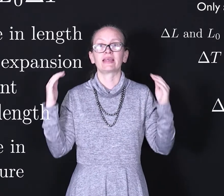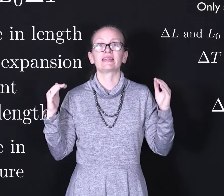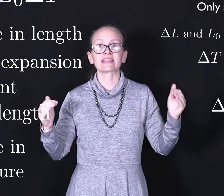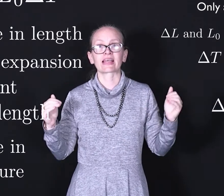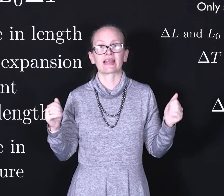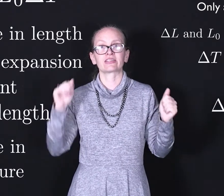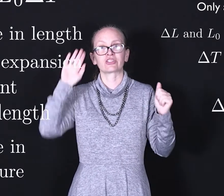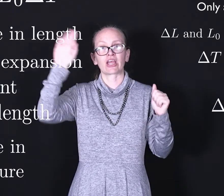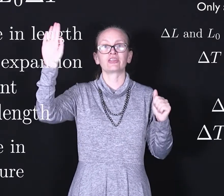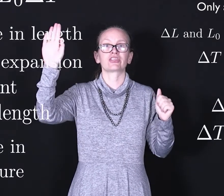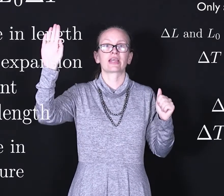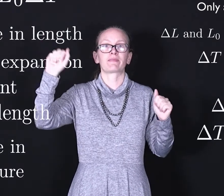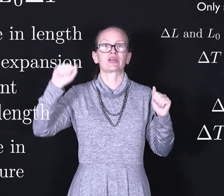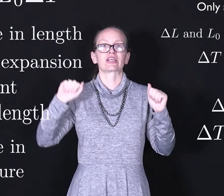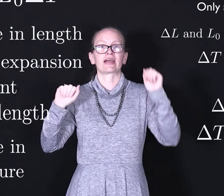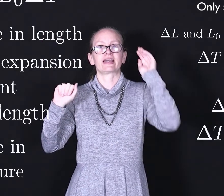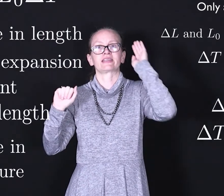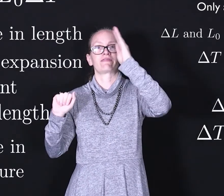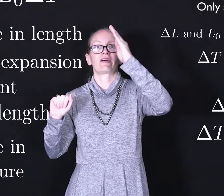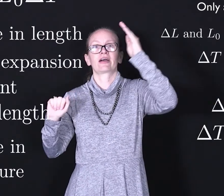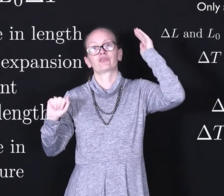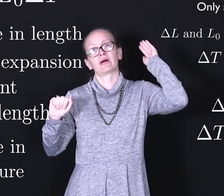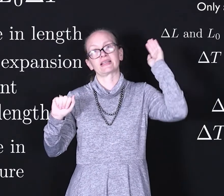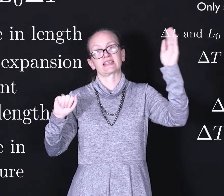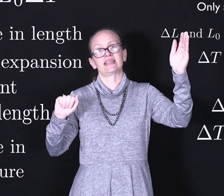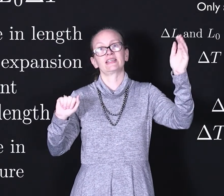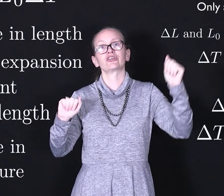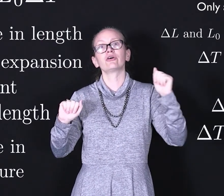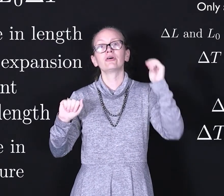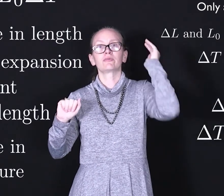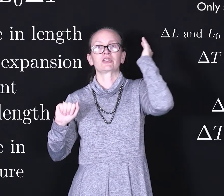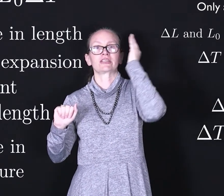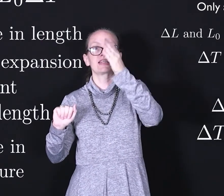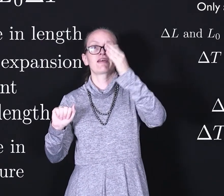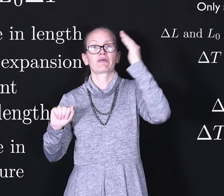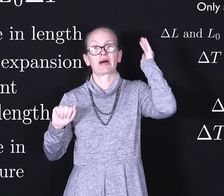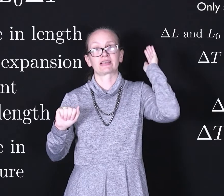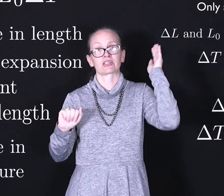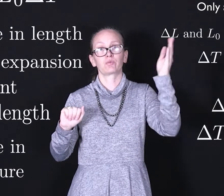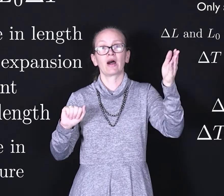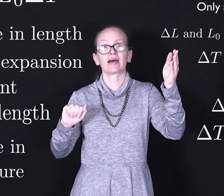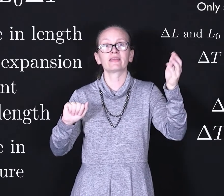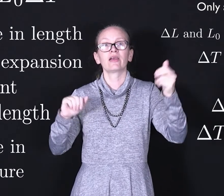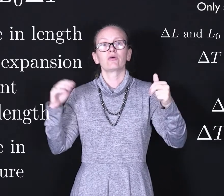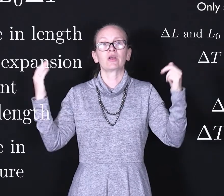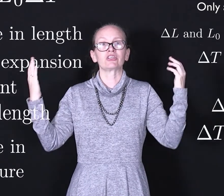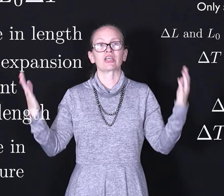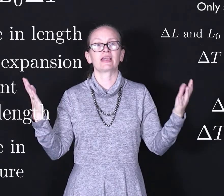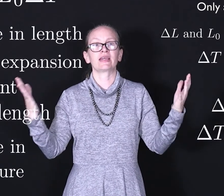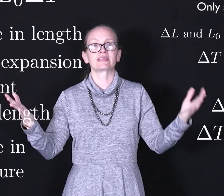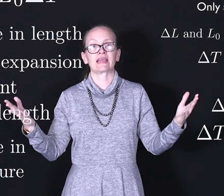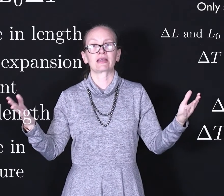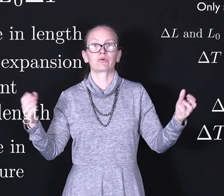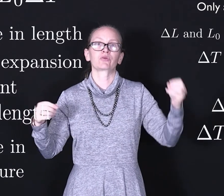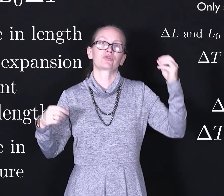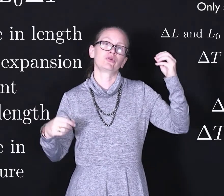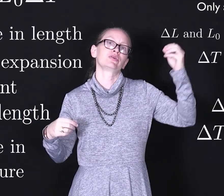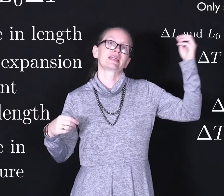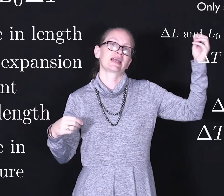this case, the change in temperature is the final minus the initial, which is 11 minus 1, which is equal to 10